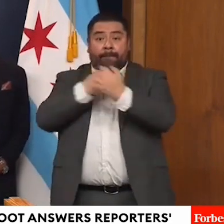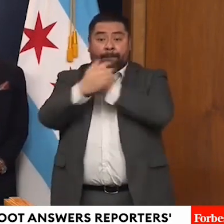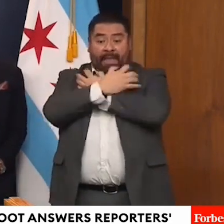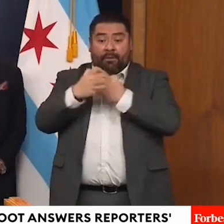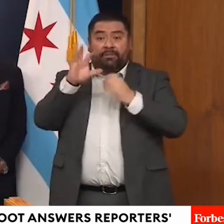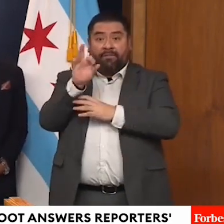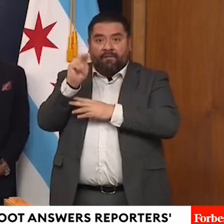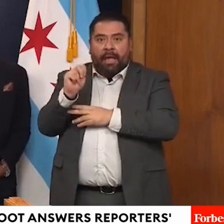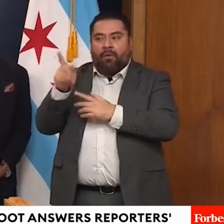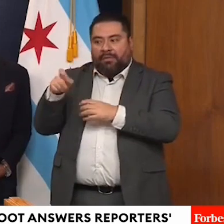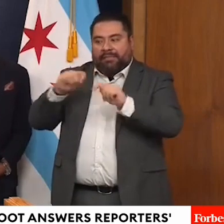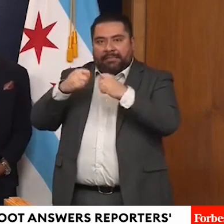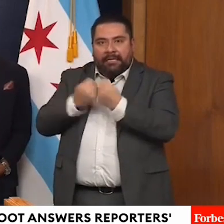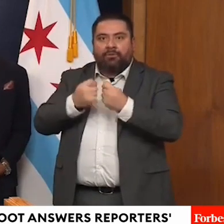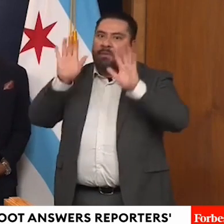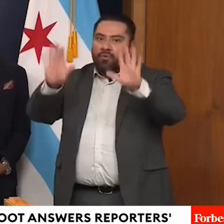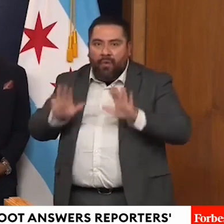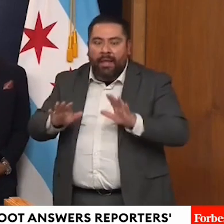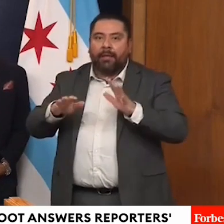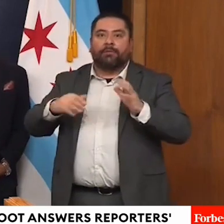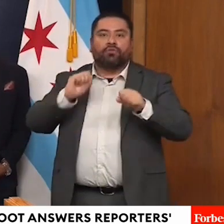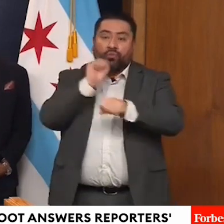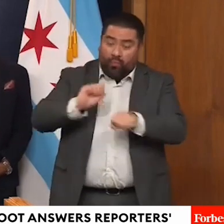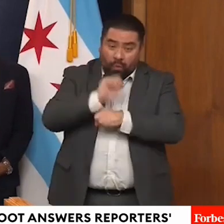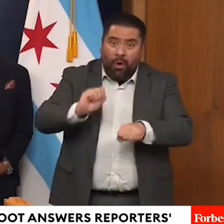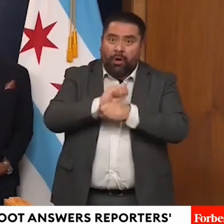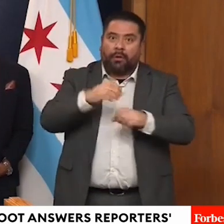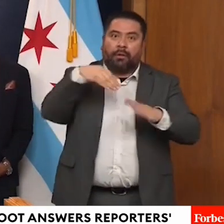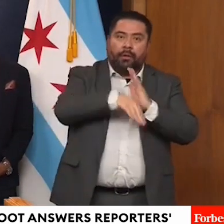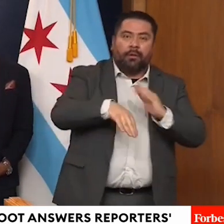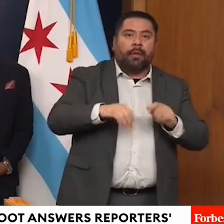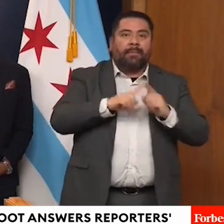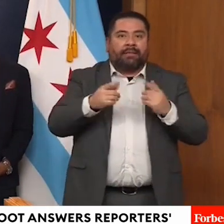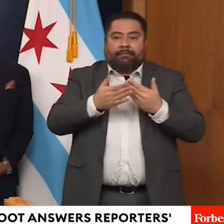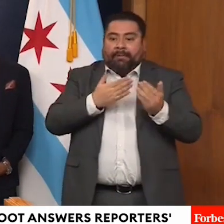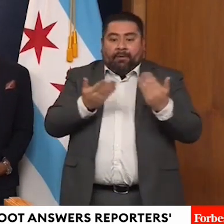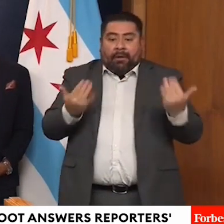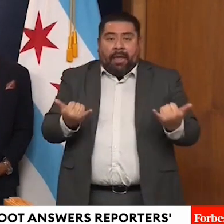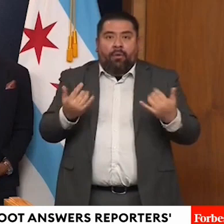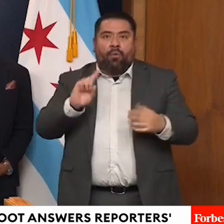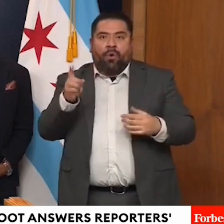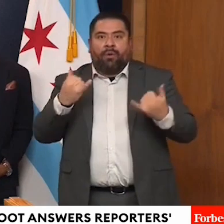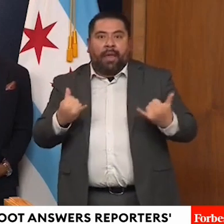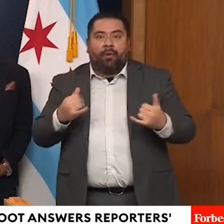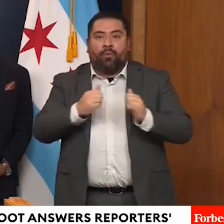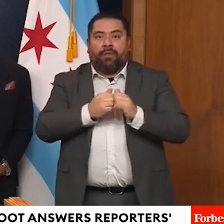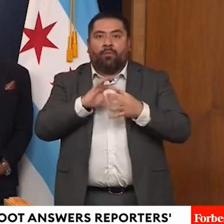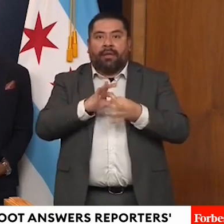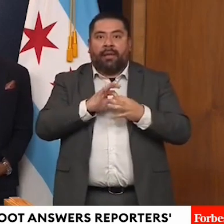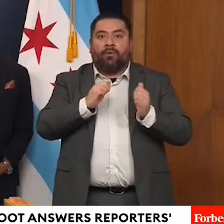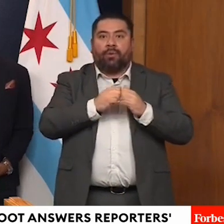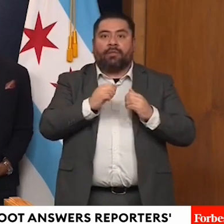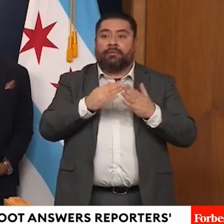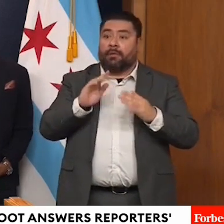be great and dynamic and go deep into the postseason. But that has neither here nor there about where we are right now regarding the